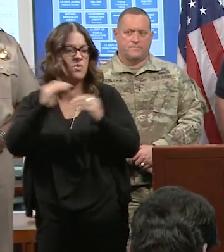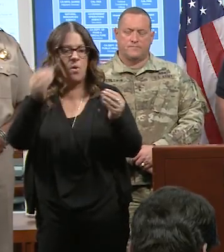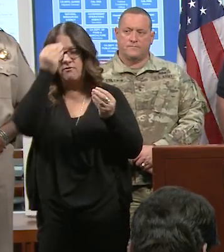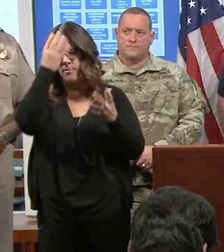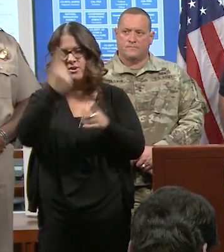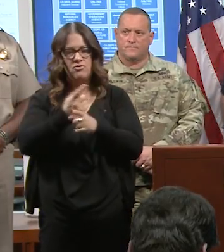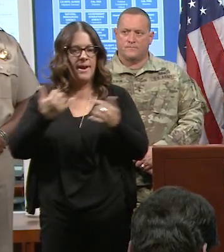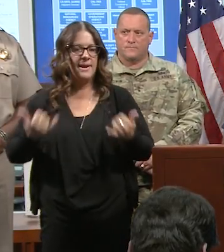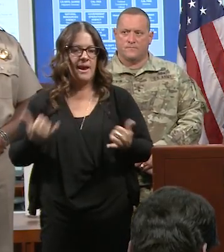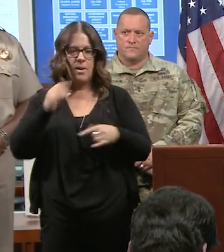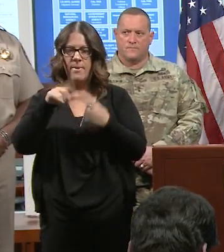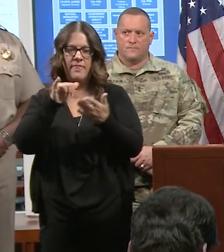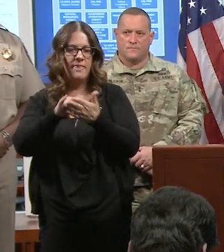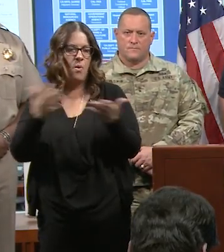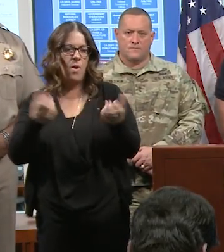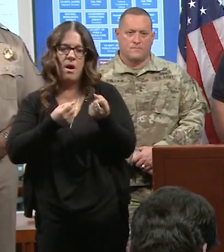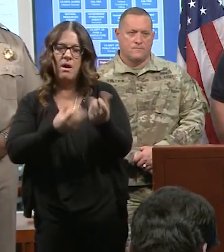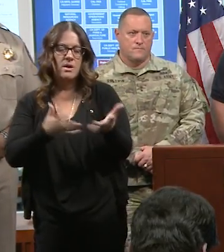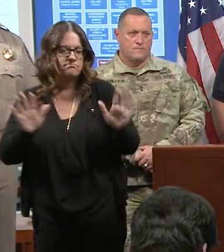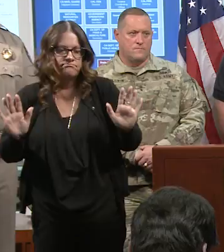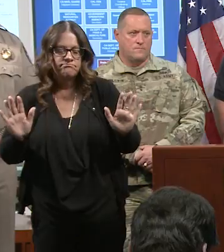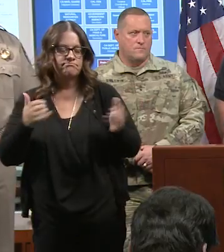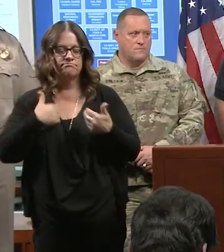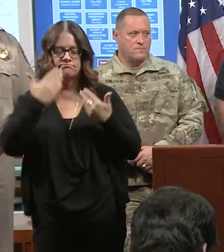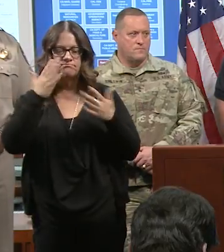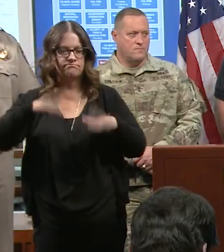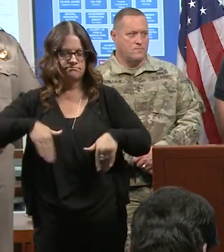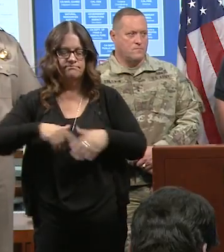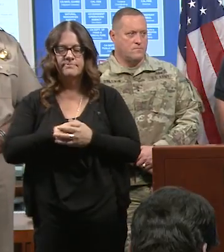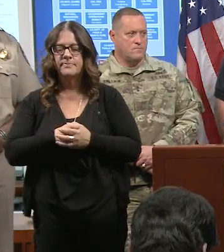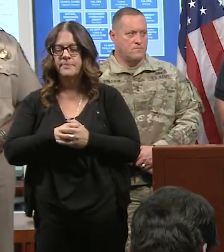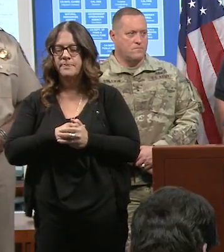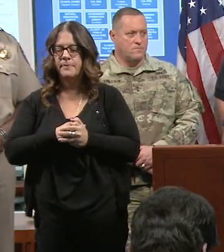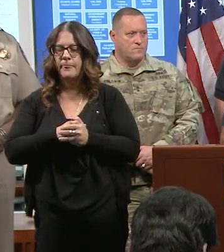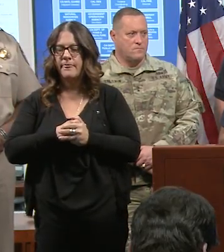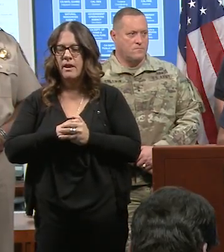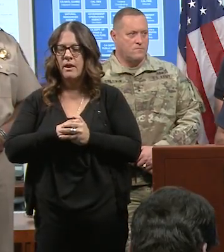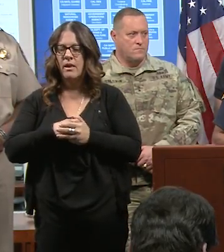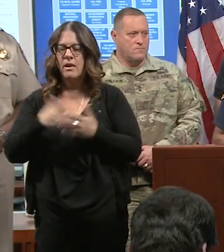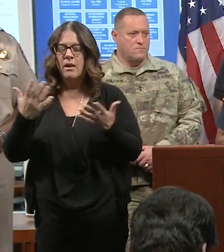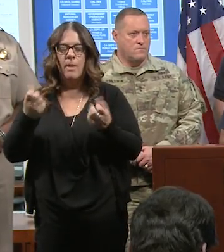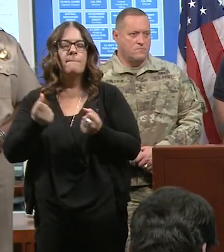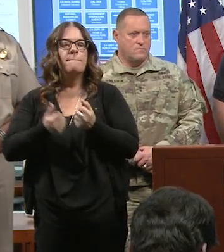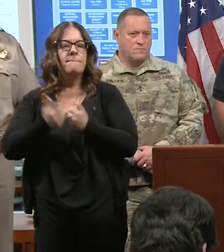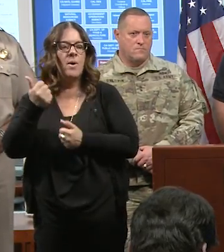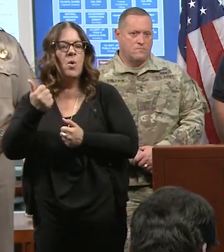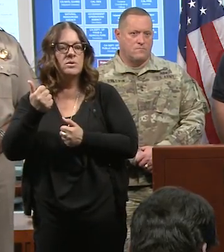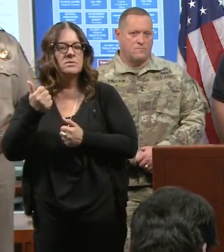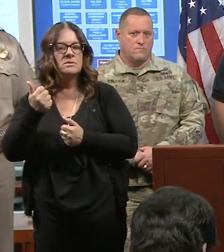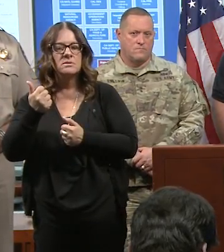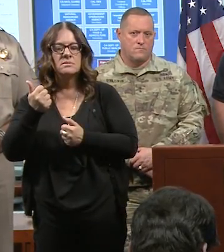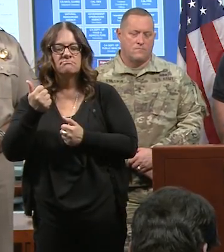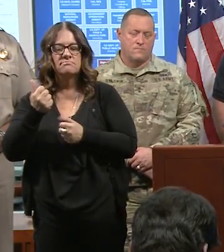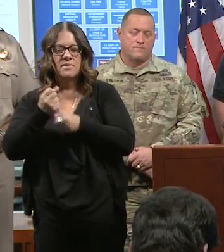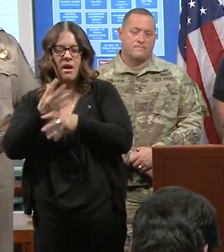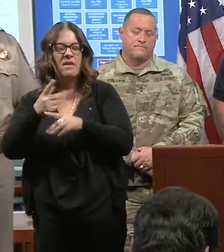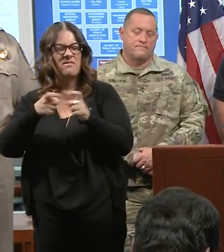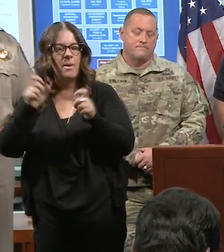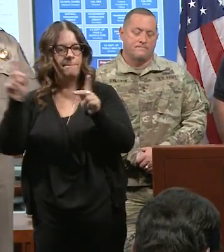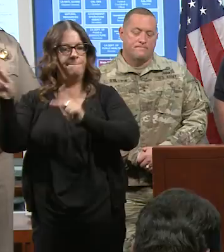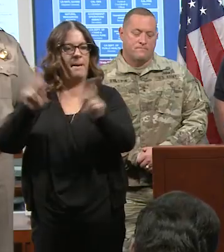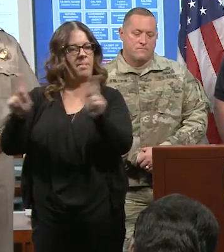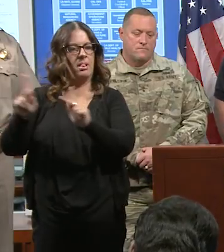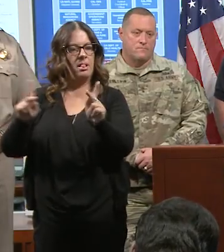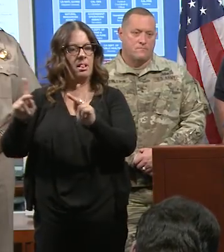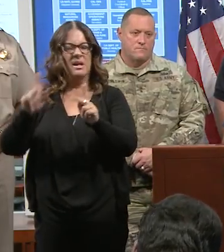about yesterday, you know, in this state, people are related to over 95% of the fires that start. And so it can be really a number of any